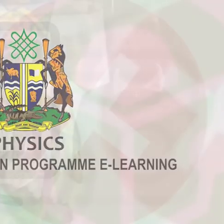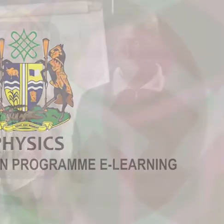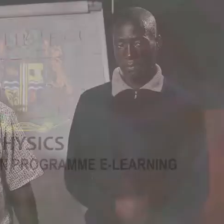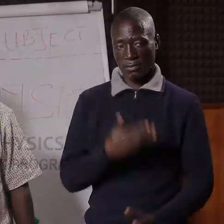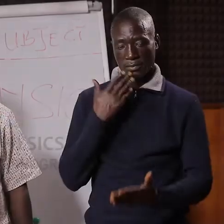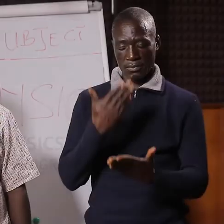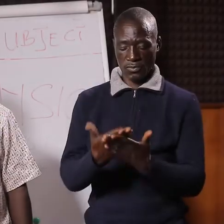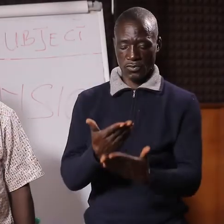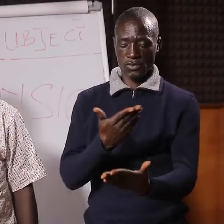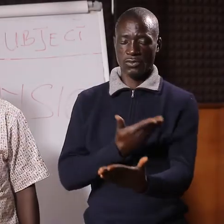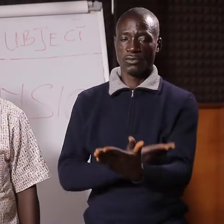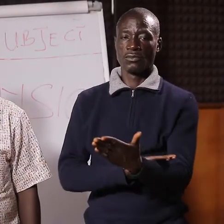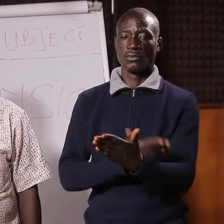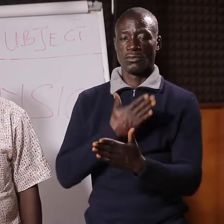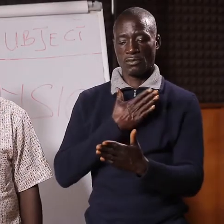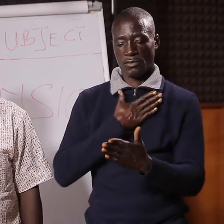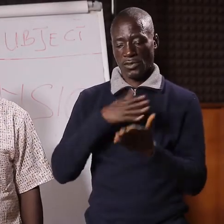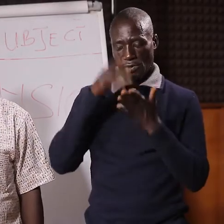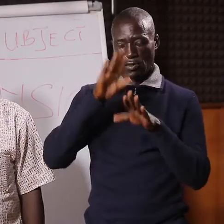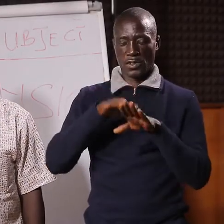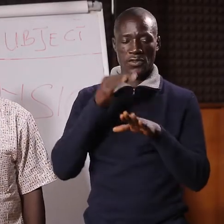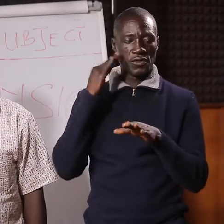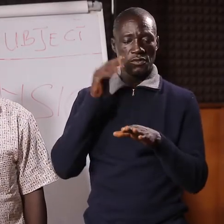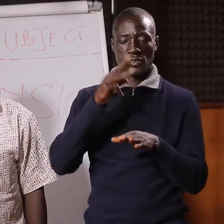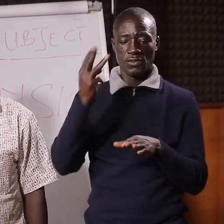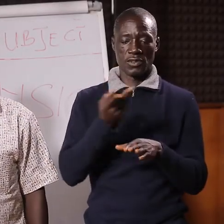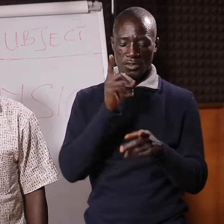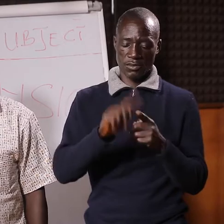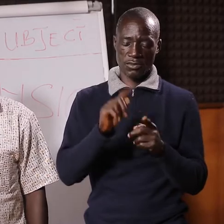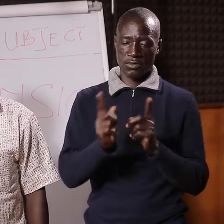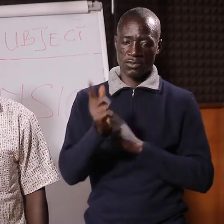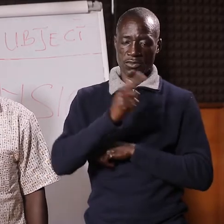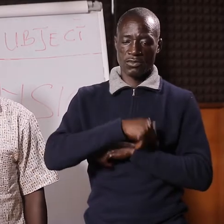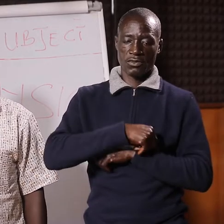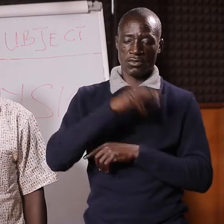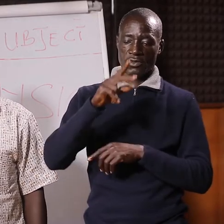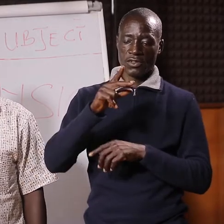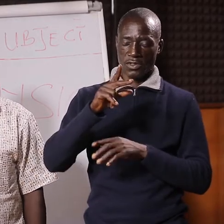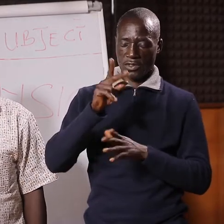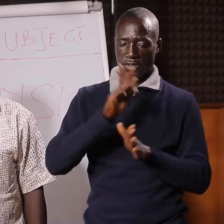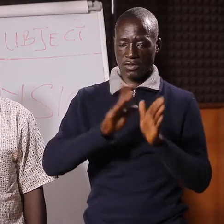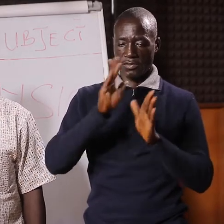Good day, learners at home. Welcome to today's physics lesson